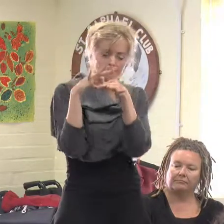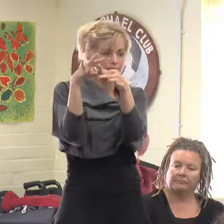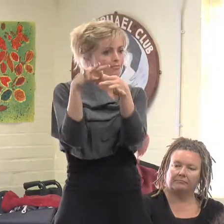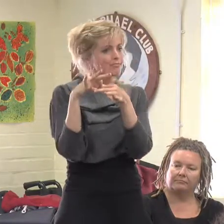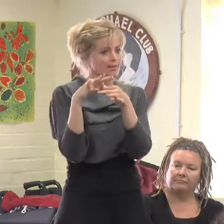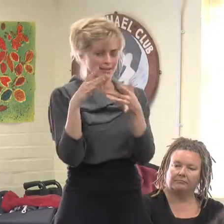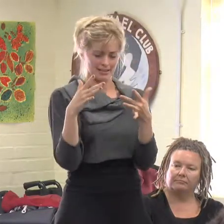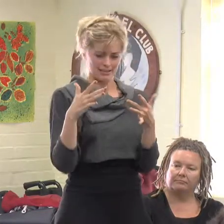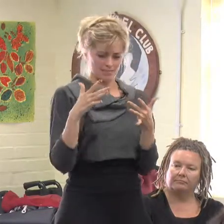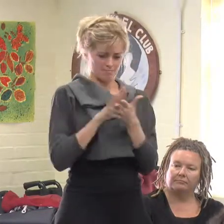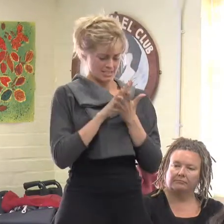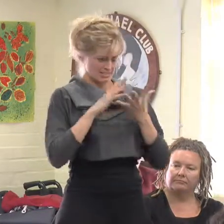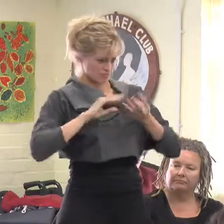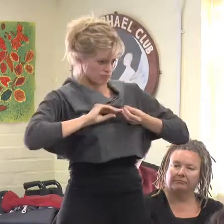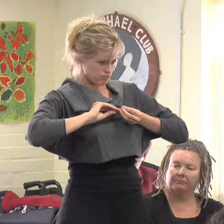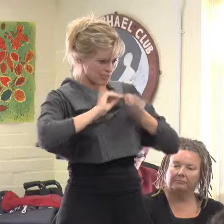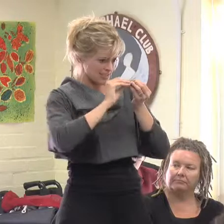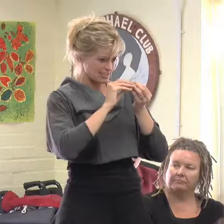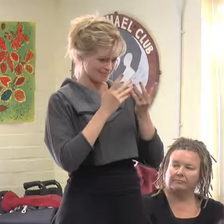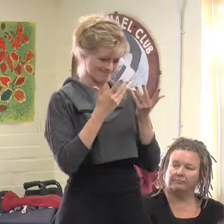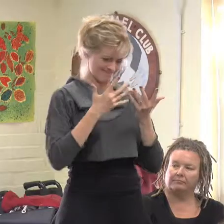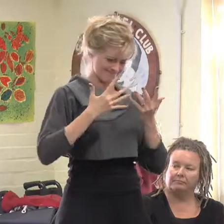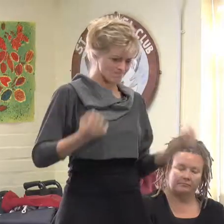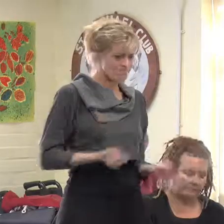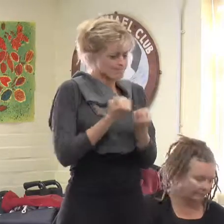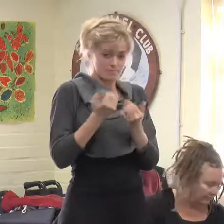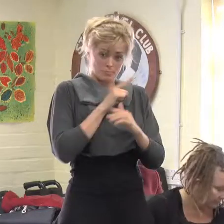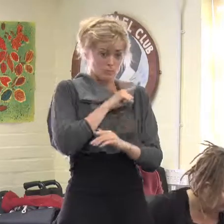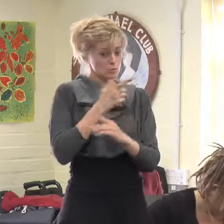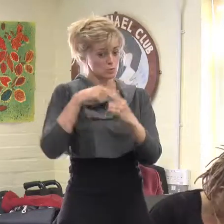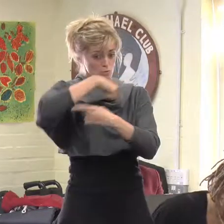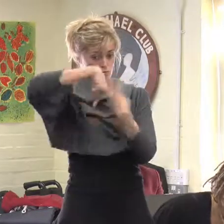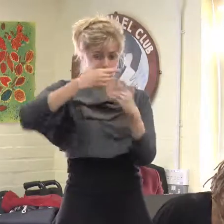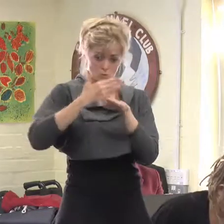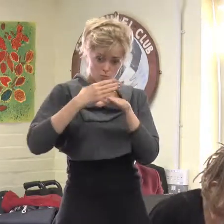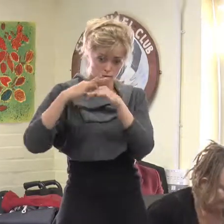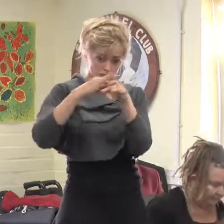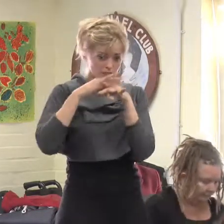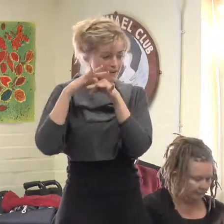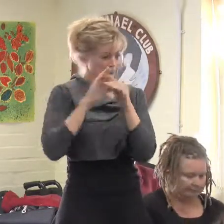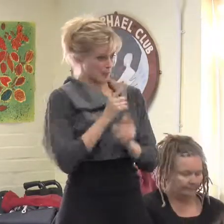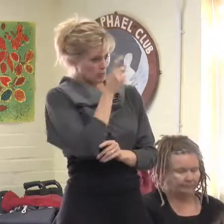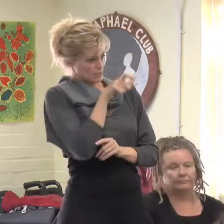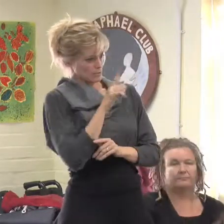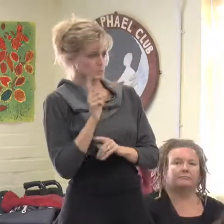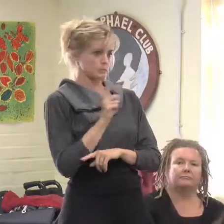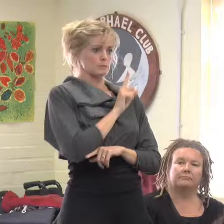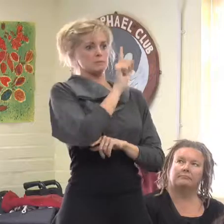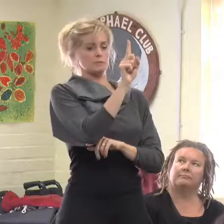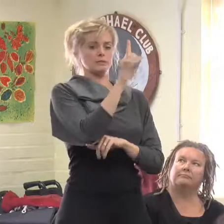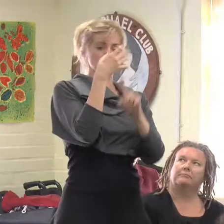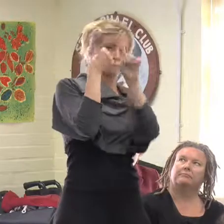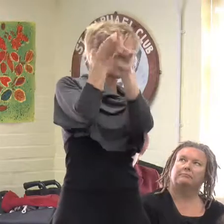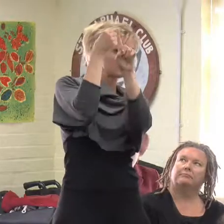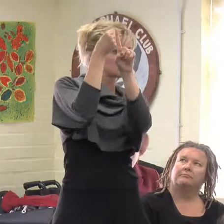actually have a strong advocate for Cambridge City to be able to punch well above its weight. My